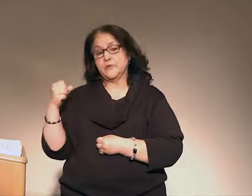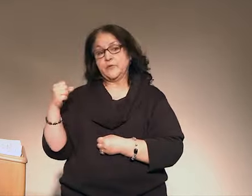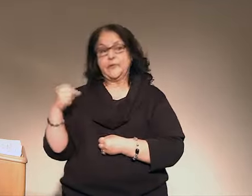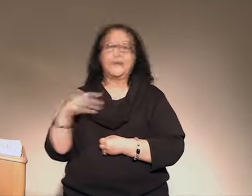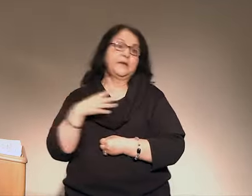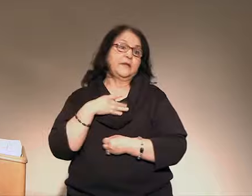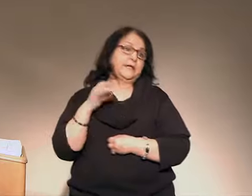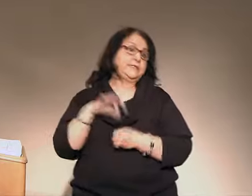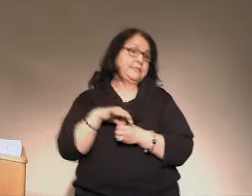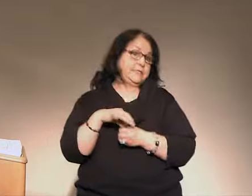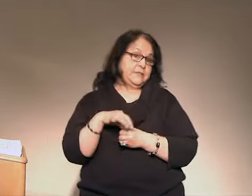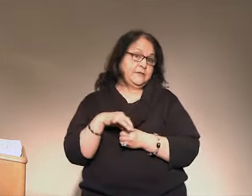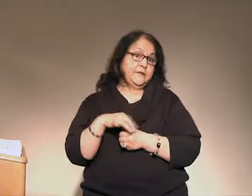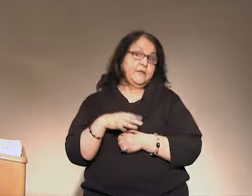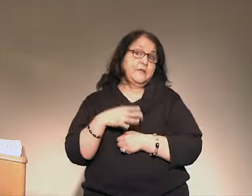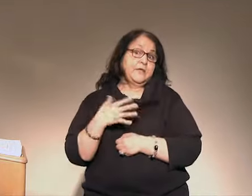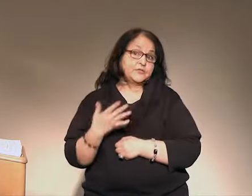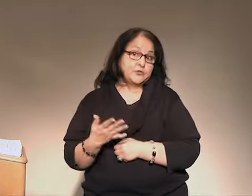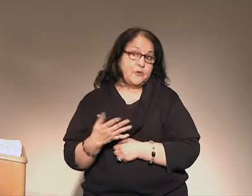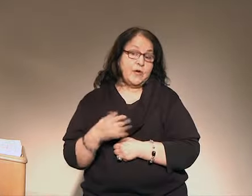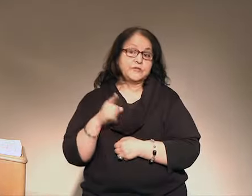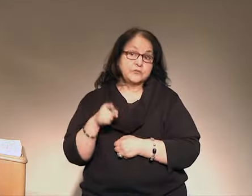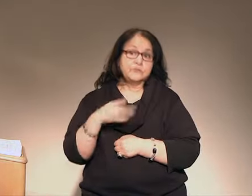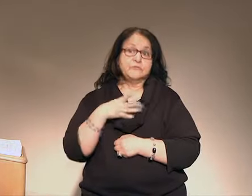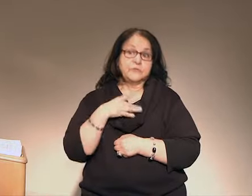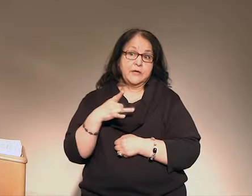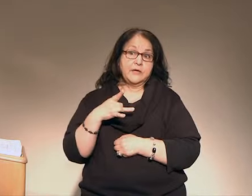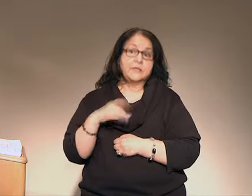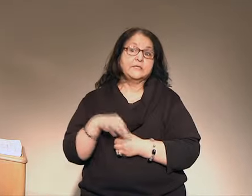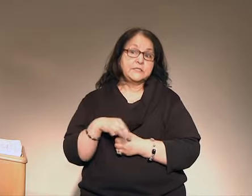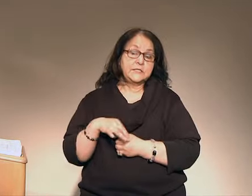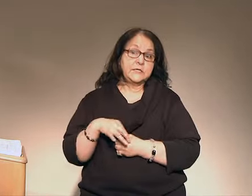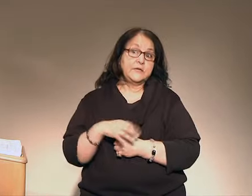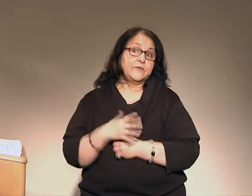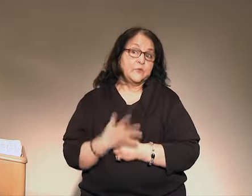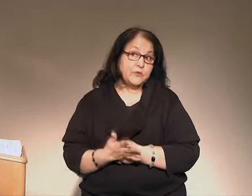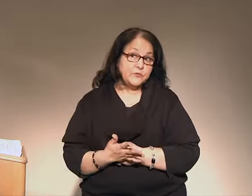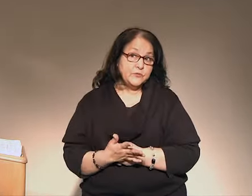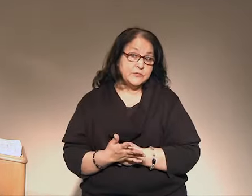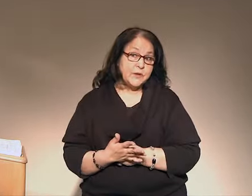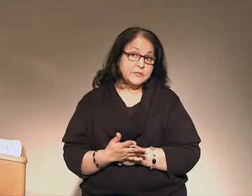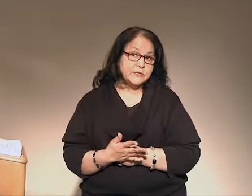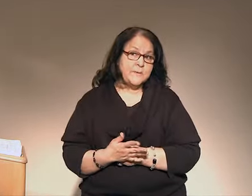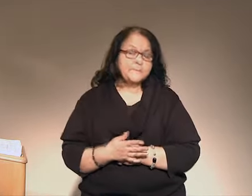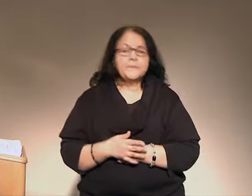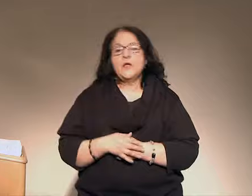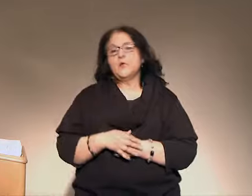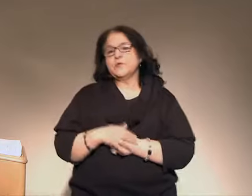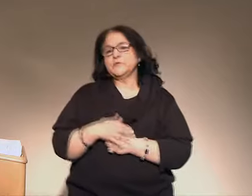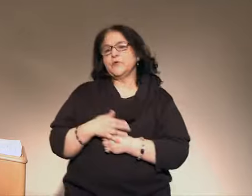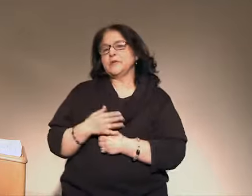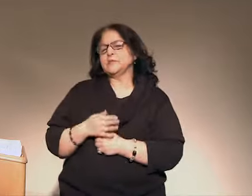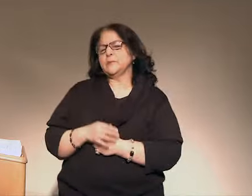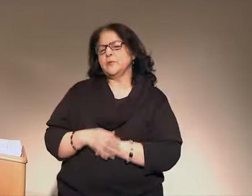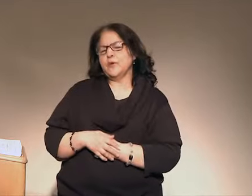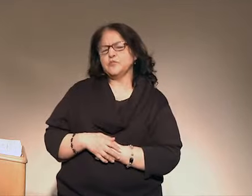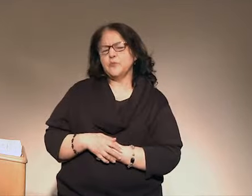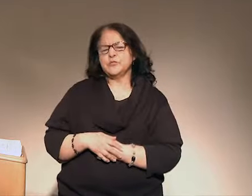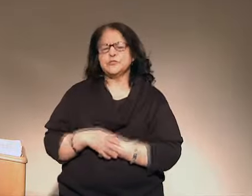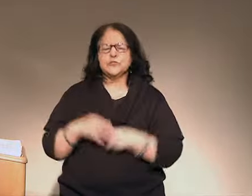they might like tea. And so you ask, do you like tea? And then wait for the response. Whereas if you ask a WH question, you